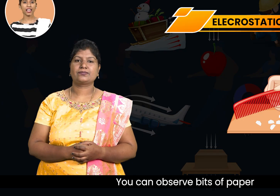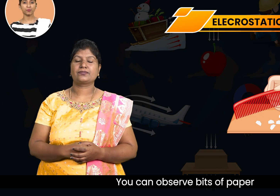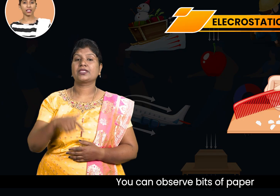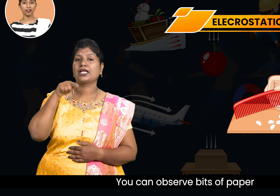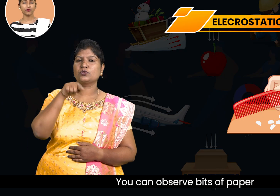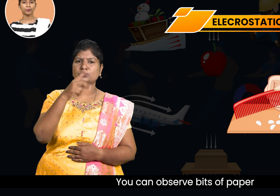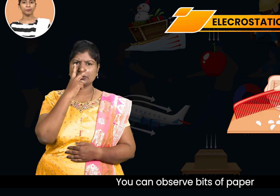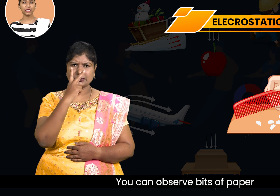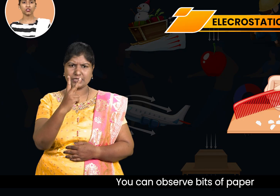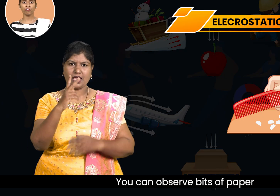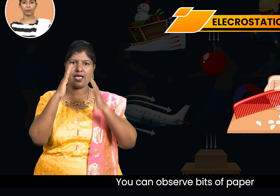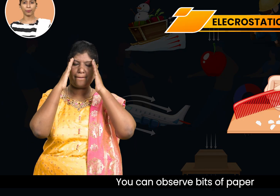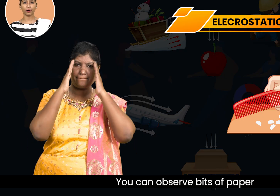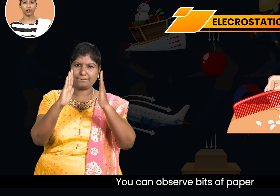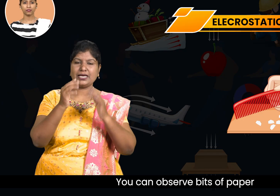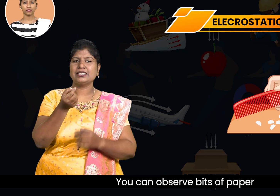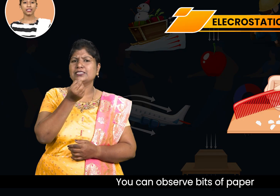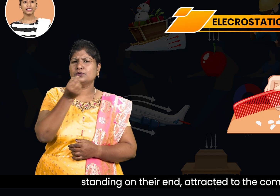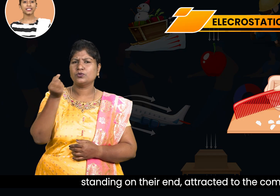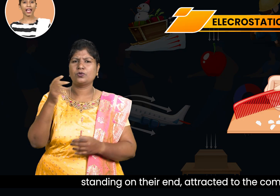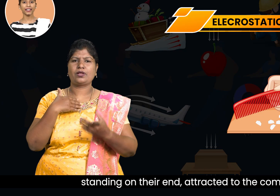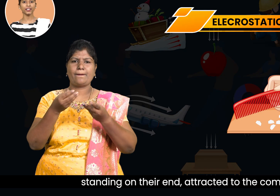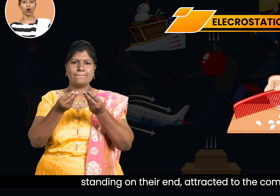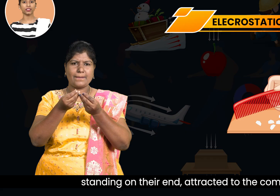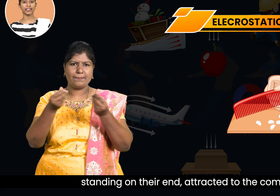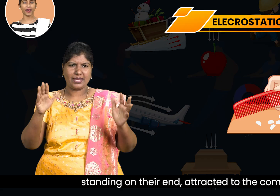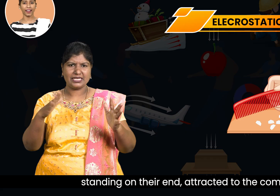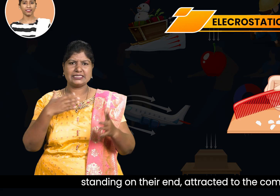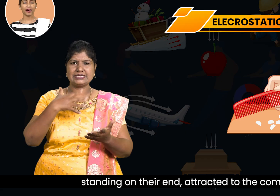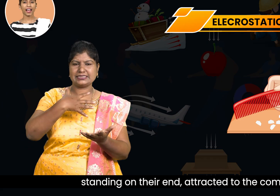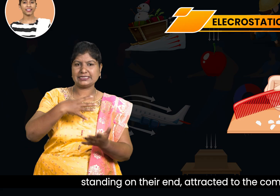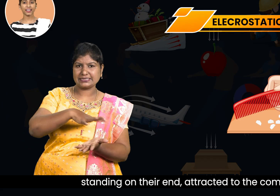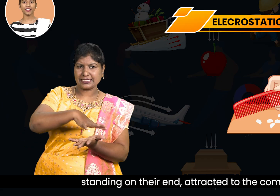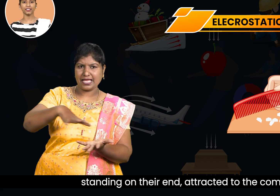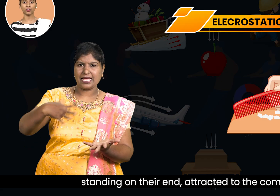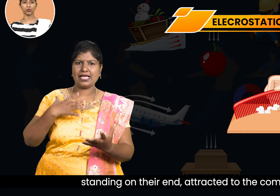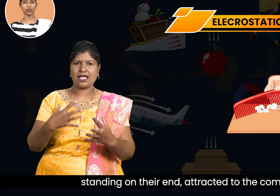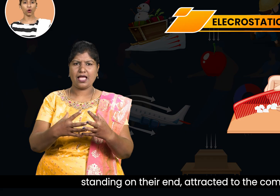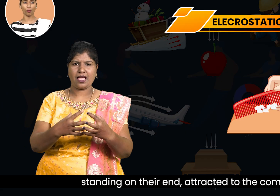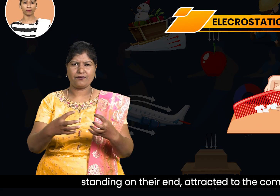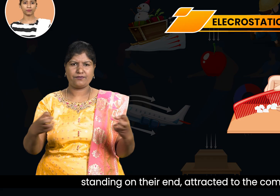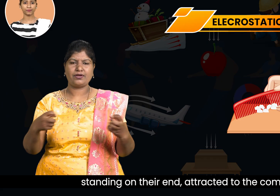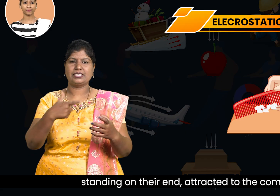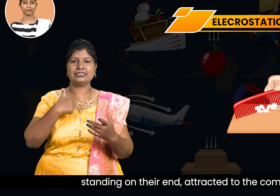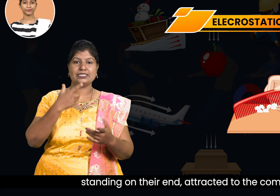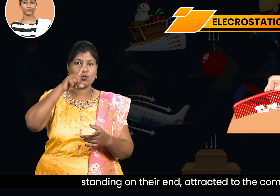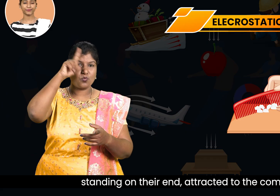You can observe bits of paper standing on their end attracted to the